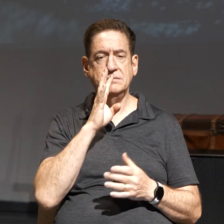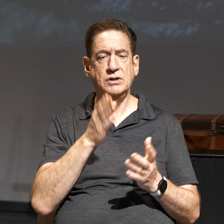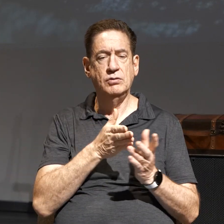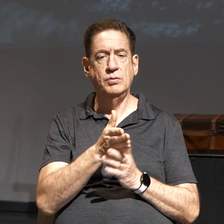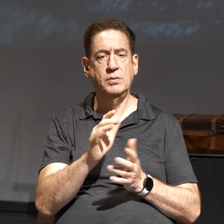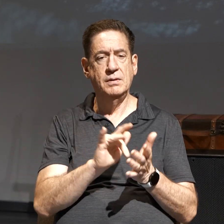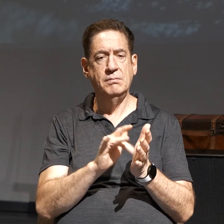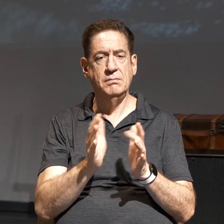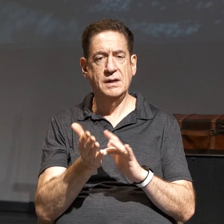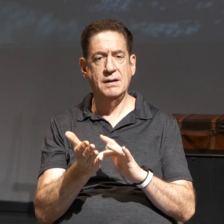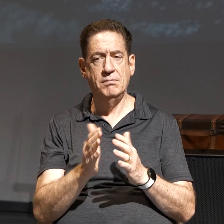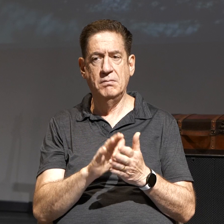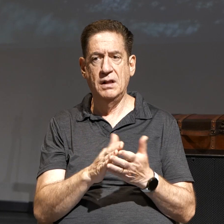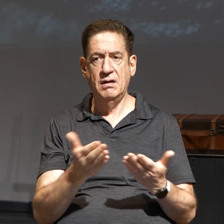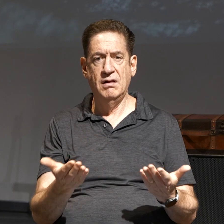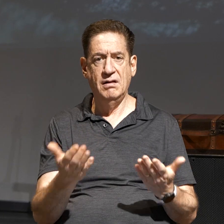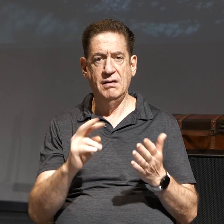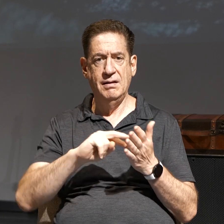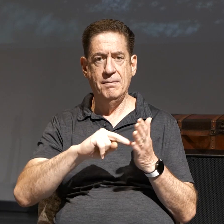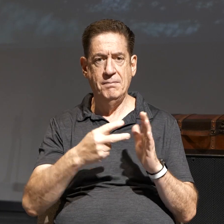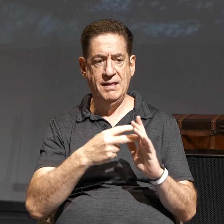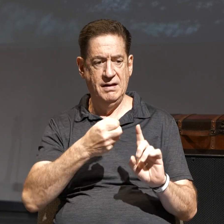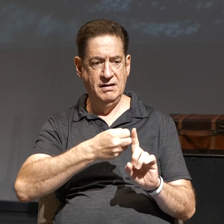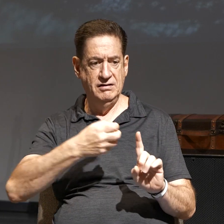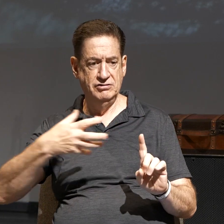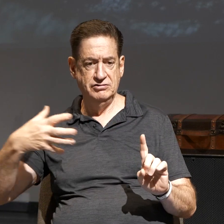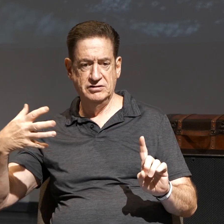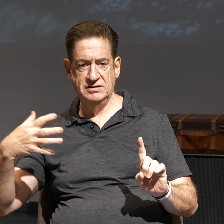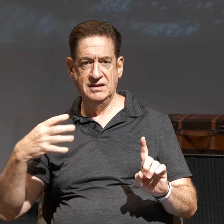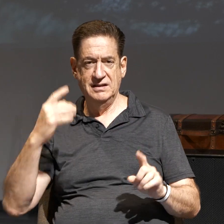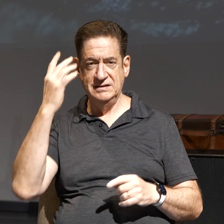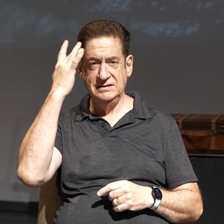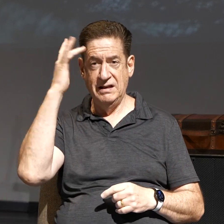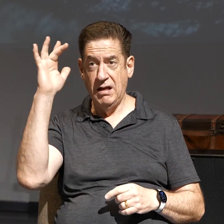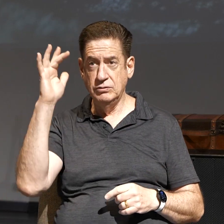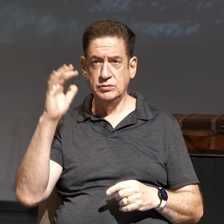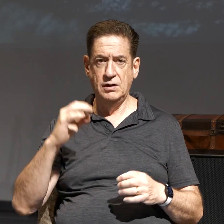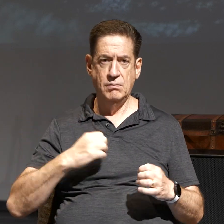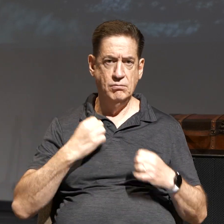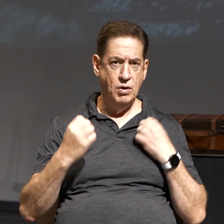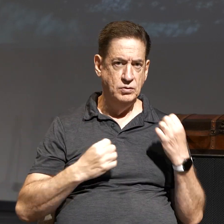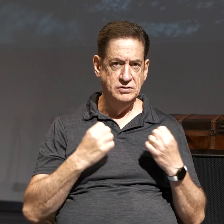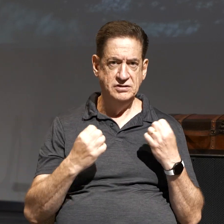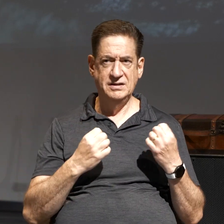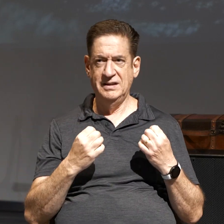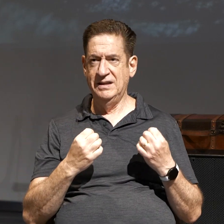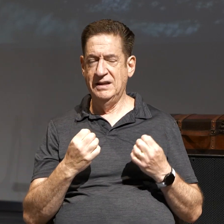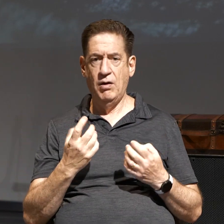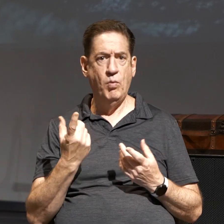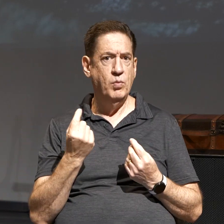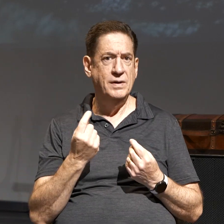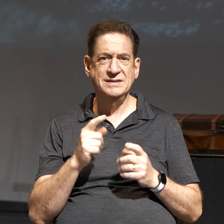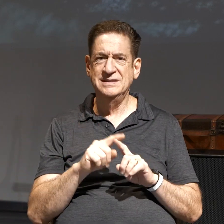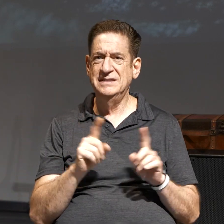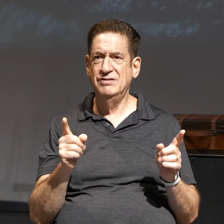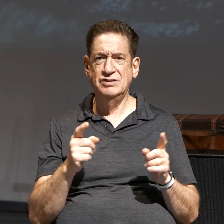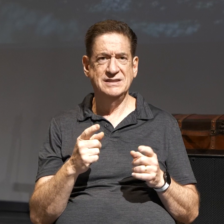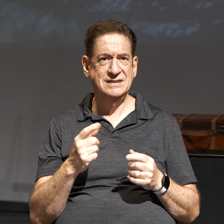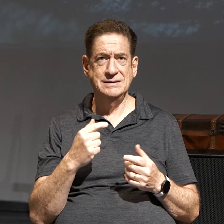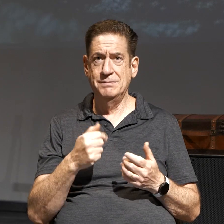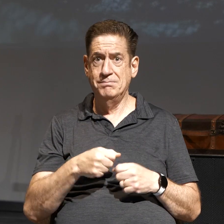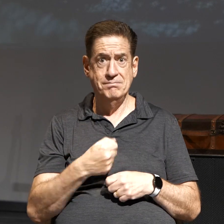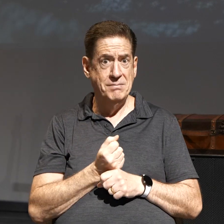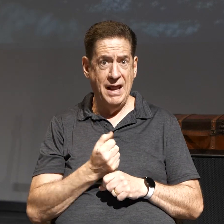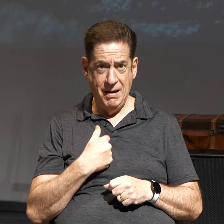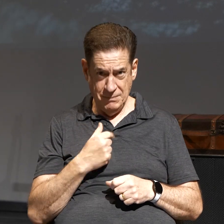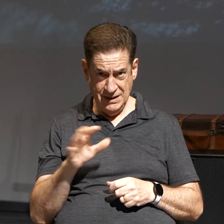implications intellectually, emotionally, and volitionally. Am I living in light of this? What difference does this make? Am I taking